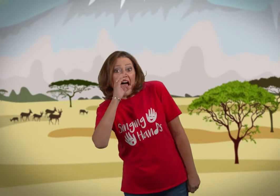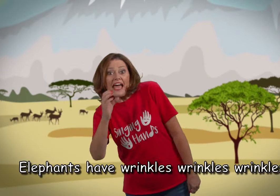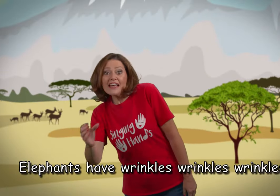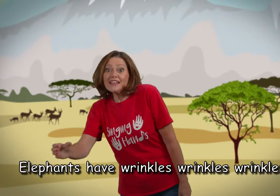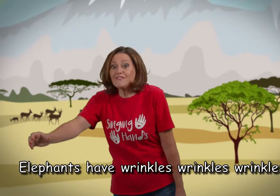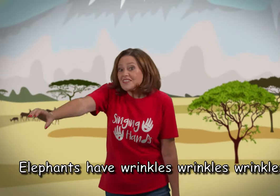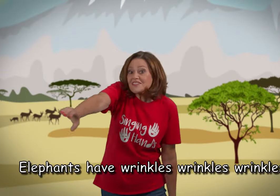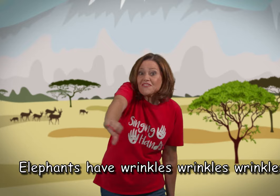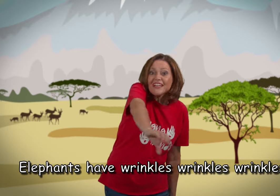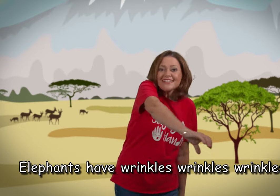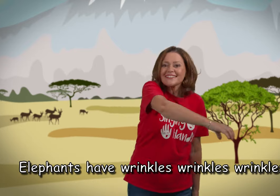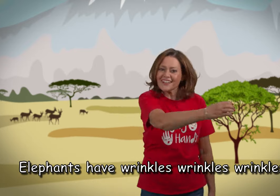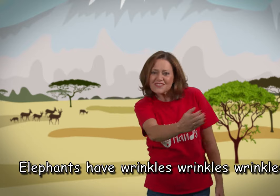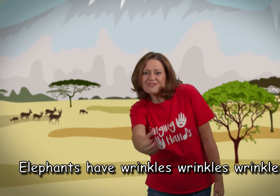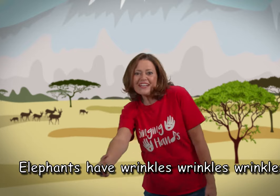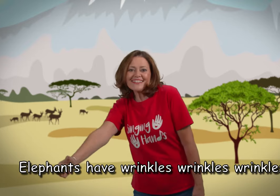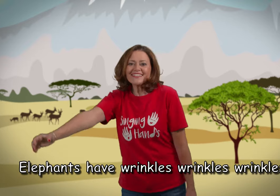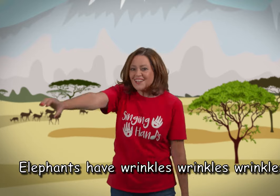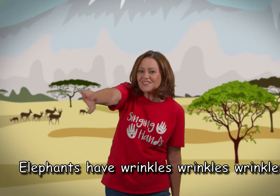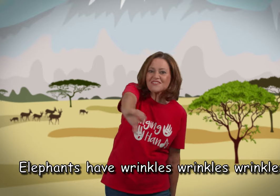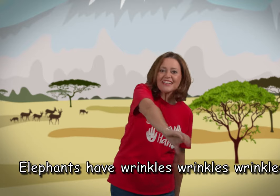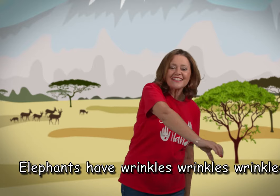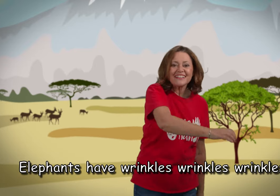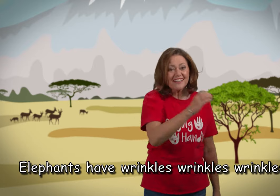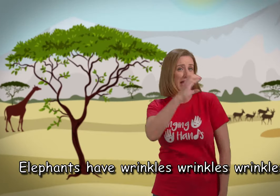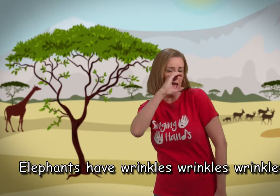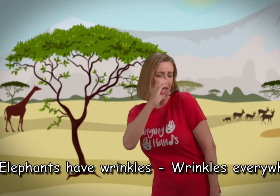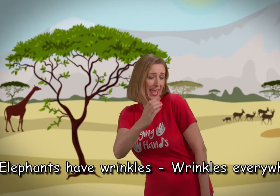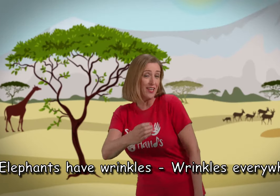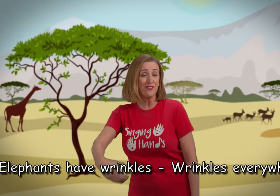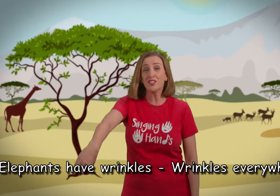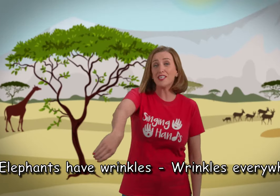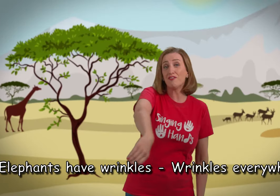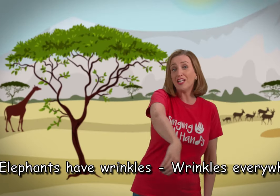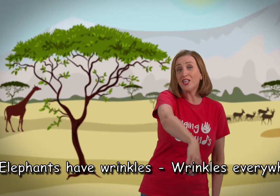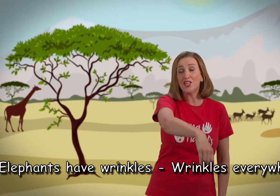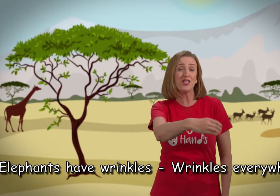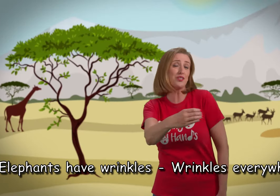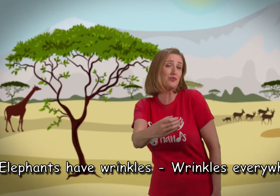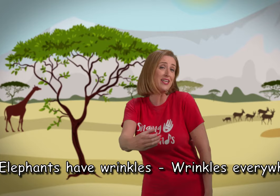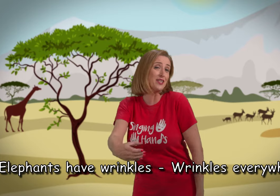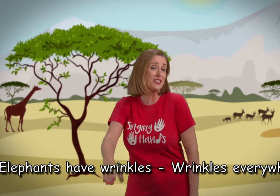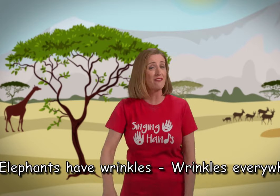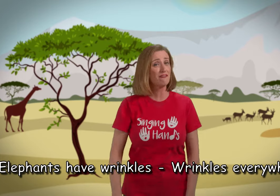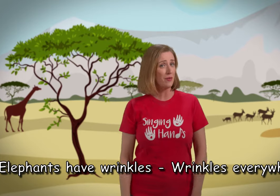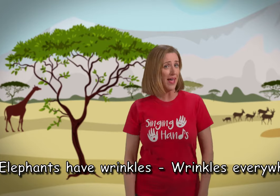Elephants have wrinkles, wrinkles, wrinkles Elephants have wrinkles, wrinkles everywhere